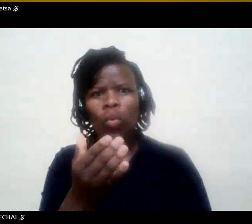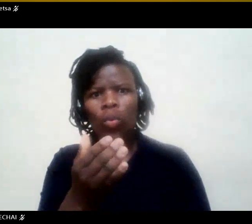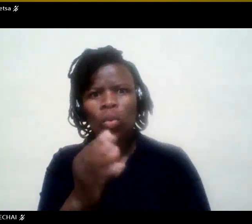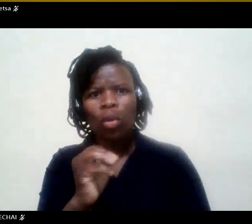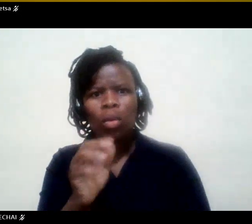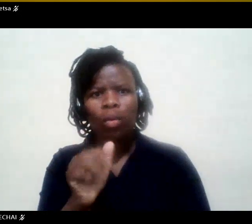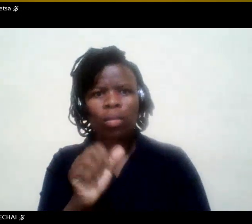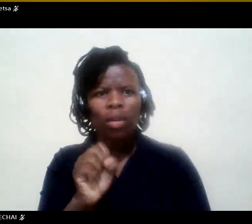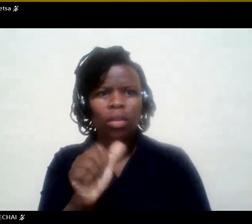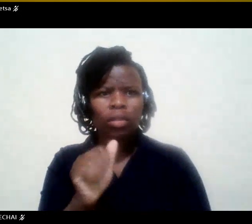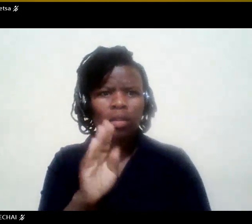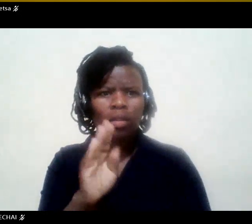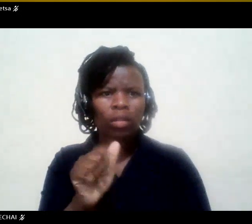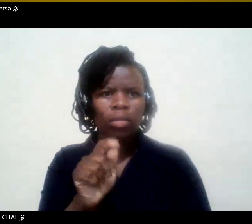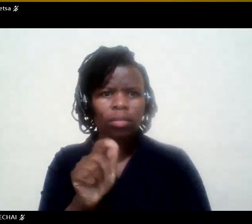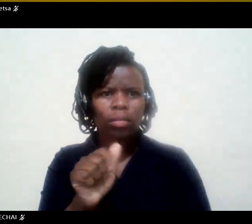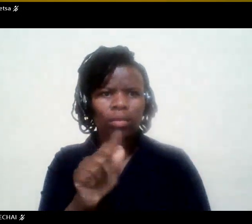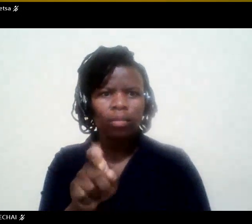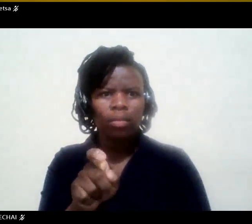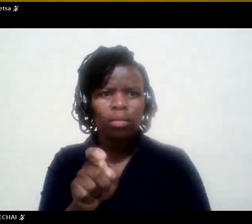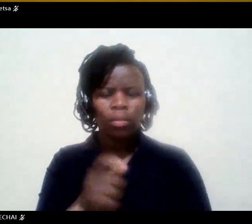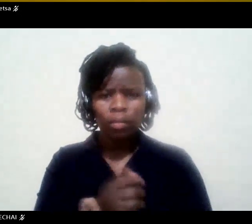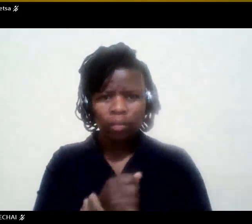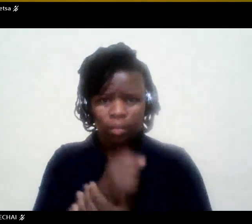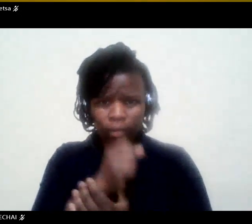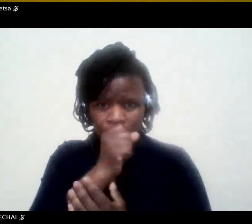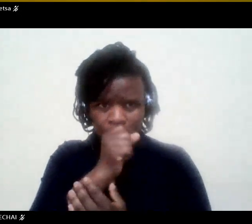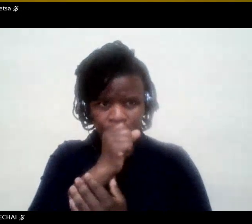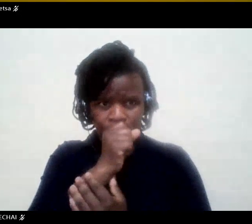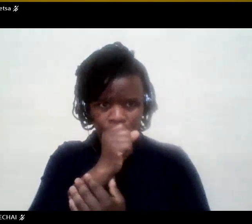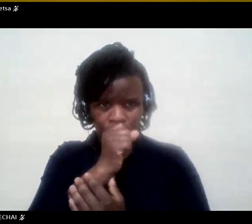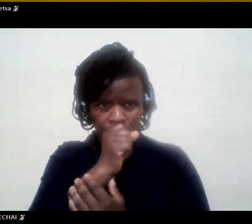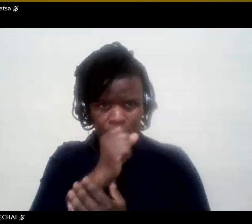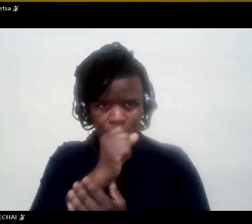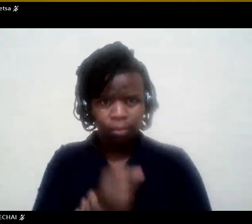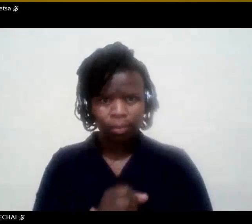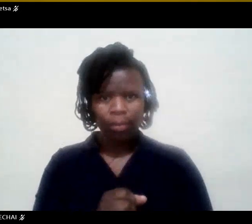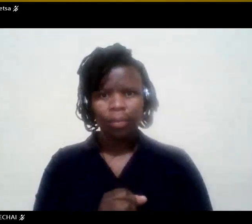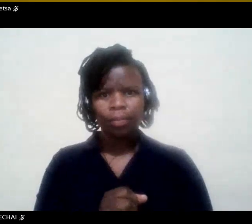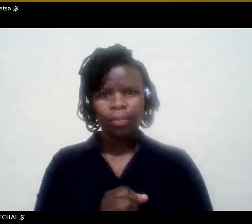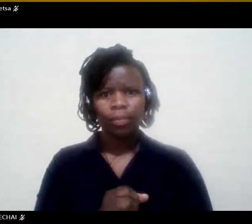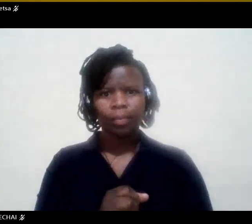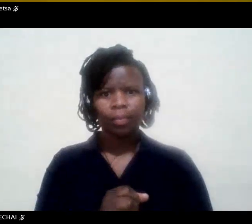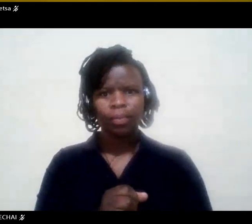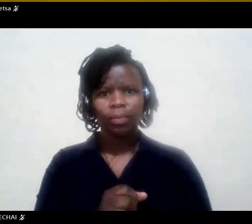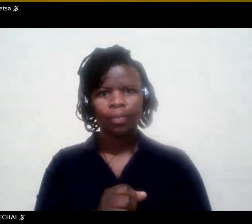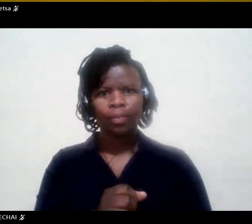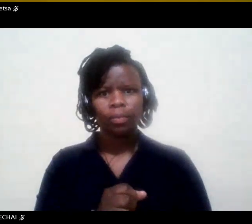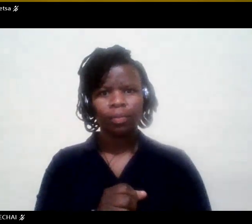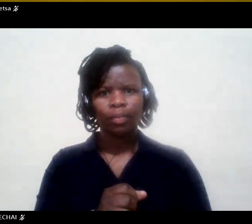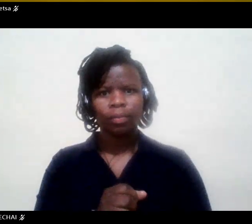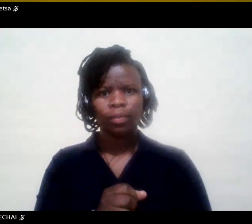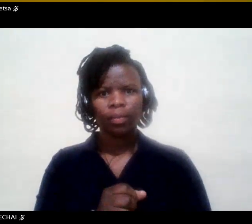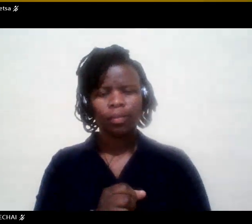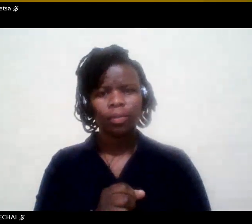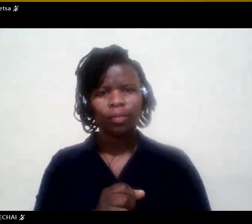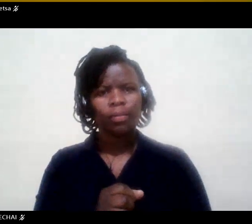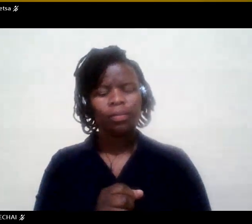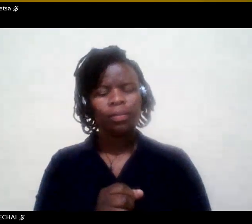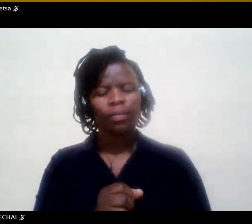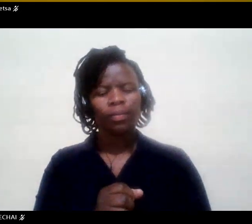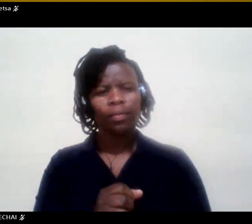my team's thing is not loaded. Okay, it has loaded. Cedric, let me give, or is it a follow-up to what you've said? Otherwise, I would like